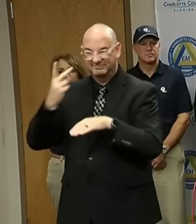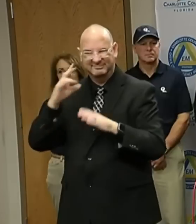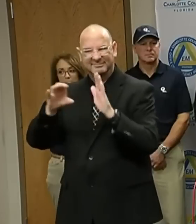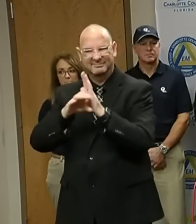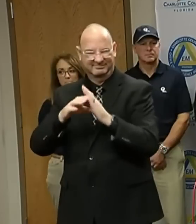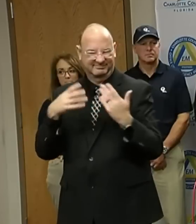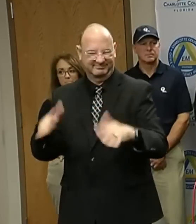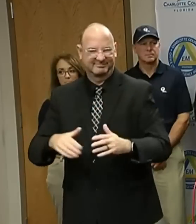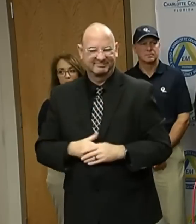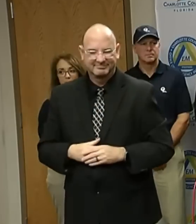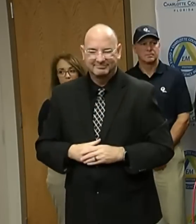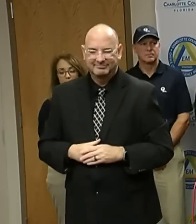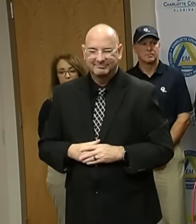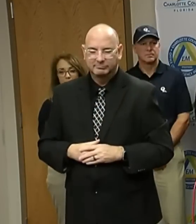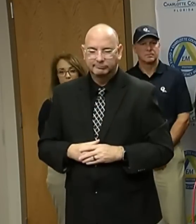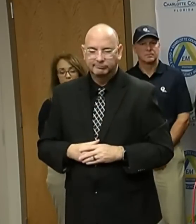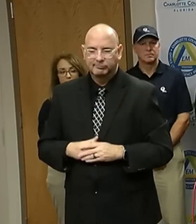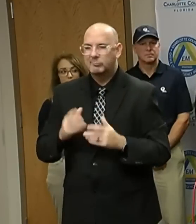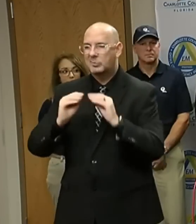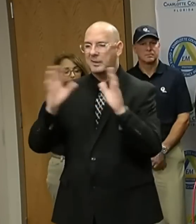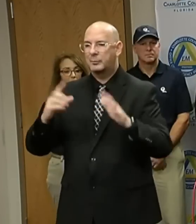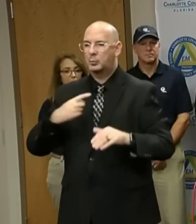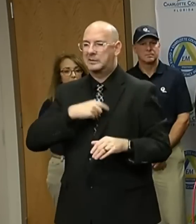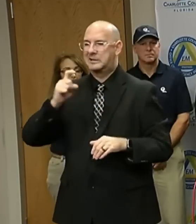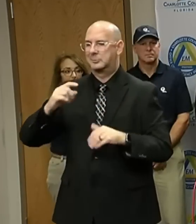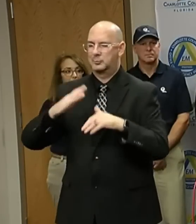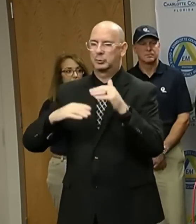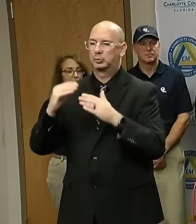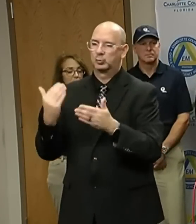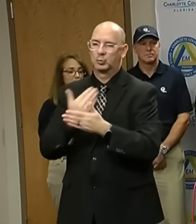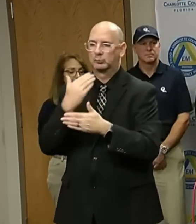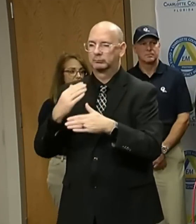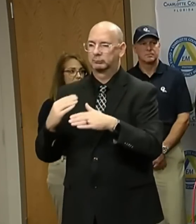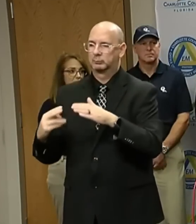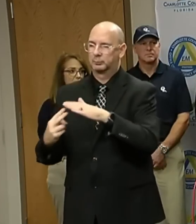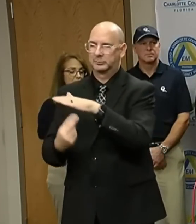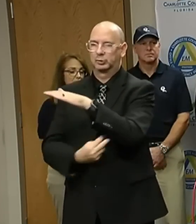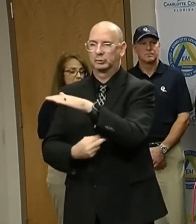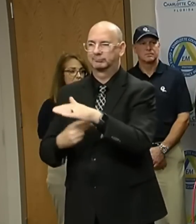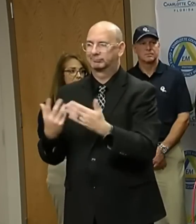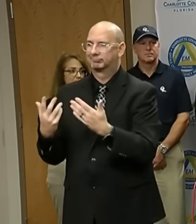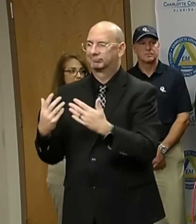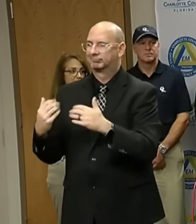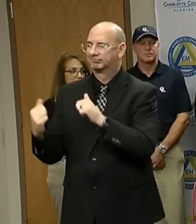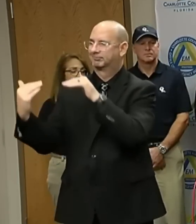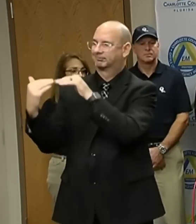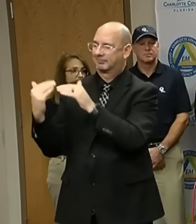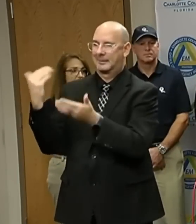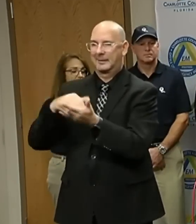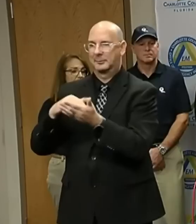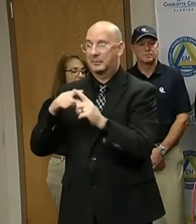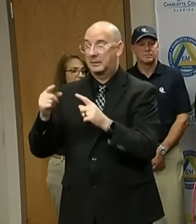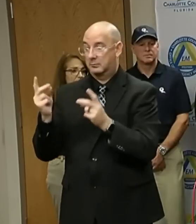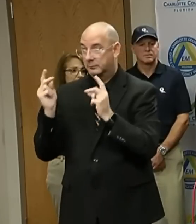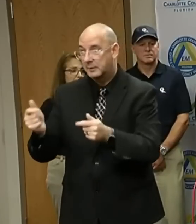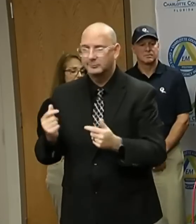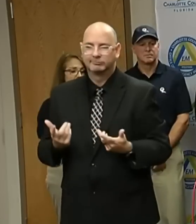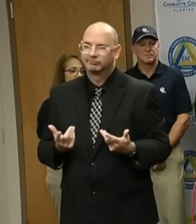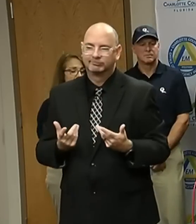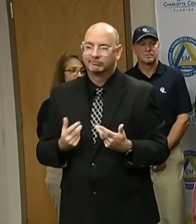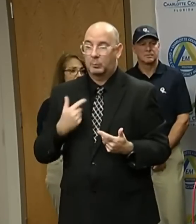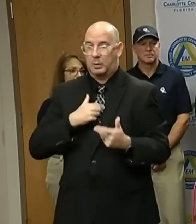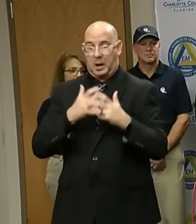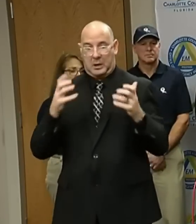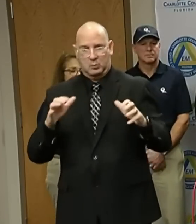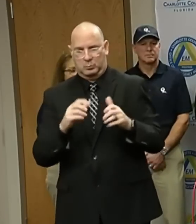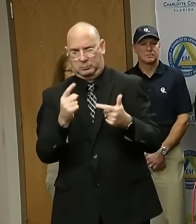will rebuild, but that's not something that will happen overnight. And so most of what's being done to assist is air operations, since you